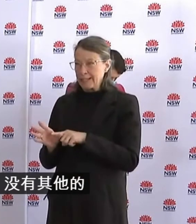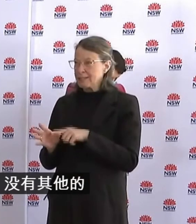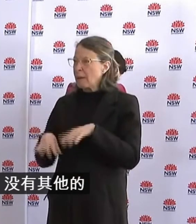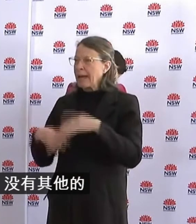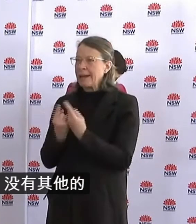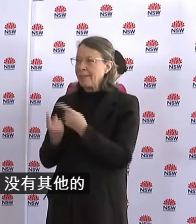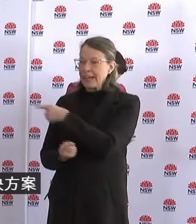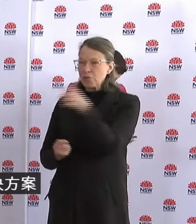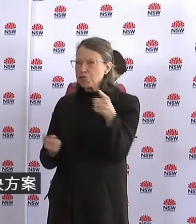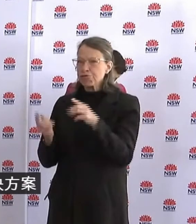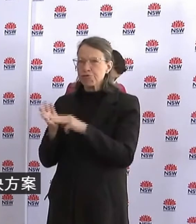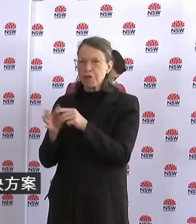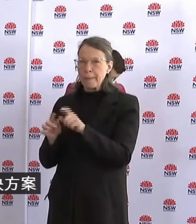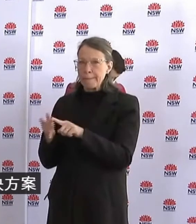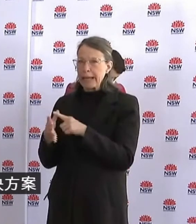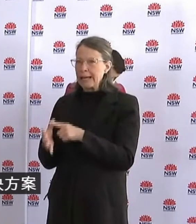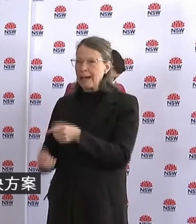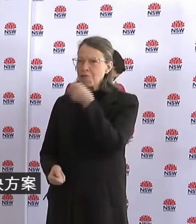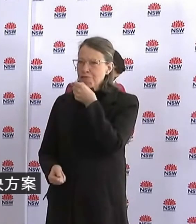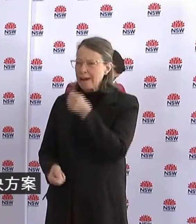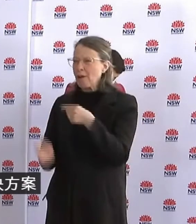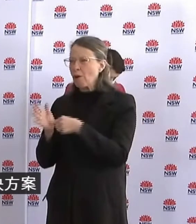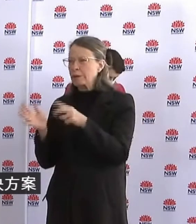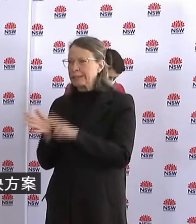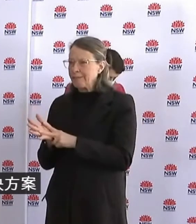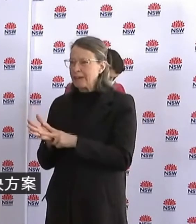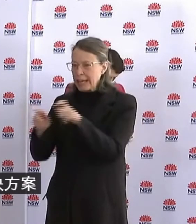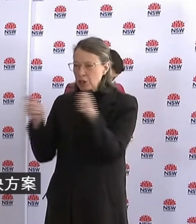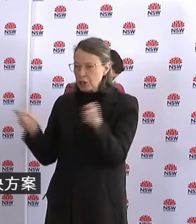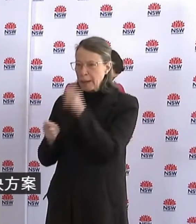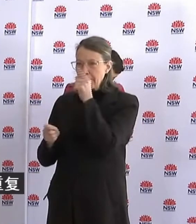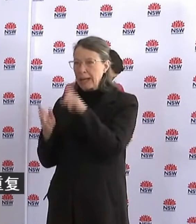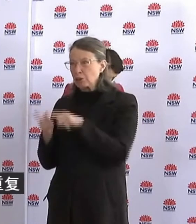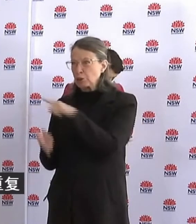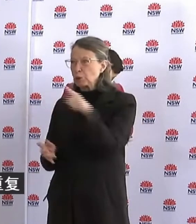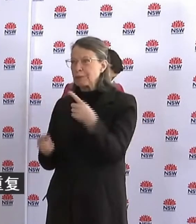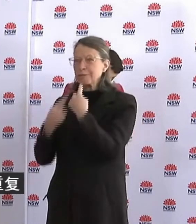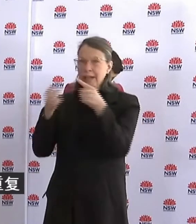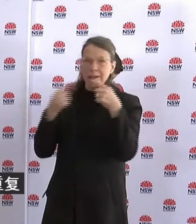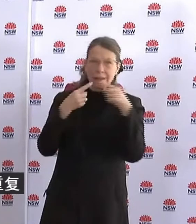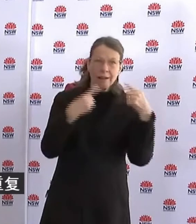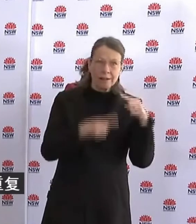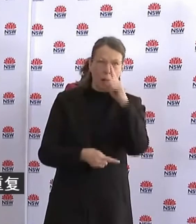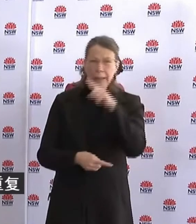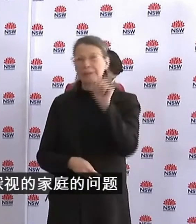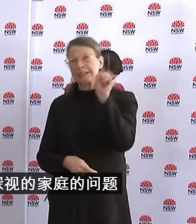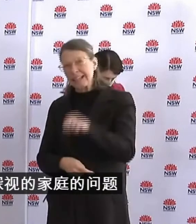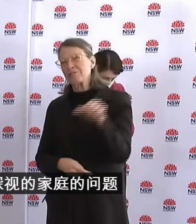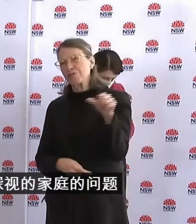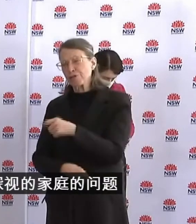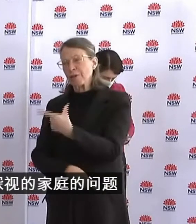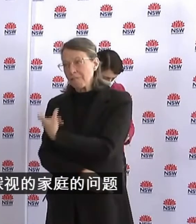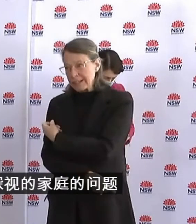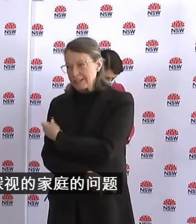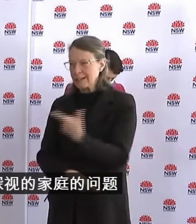getting vaccinated. There is no other solution other than listen to the requirements that health have asked you to do. The Premier's repeated it time and